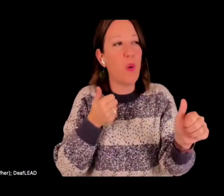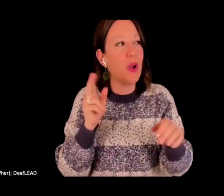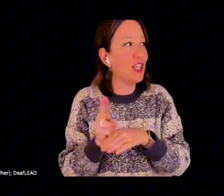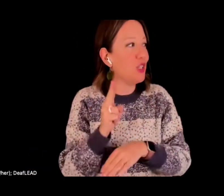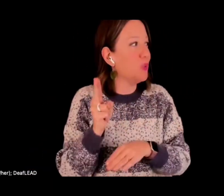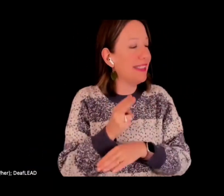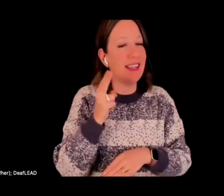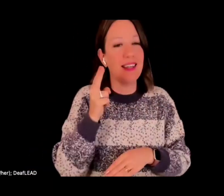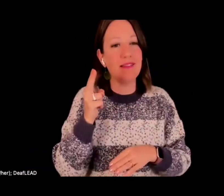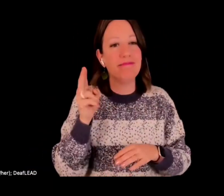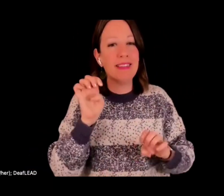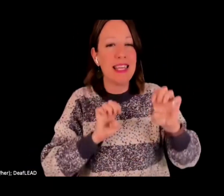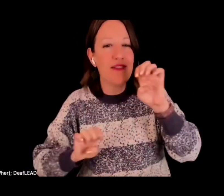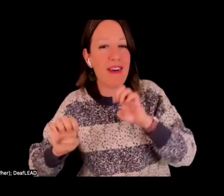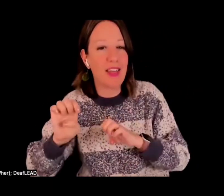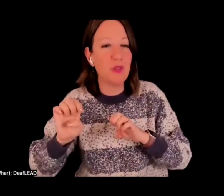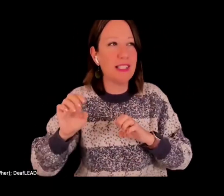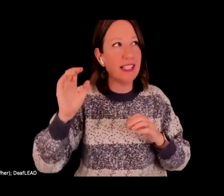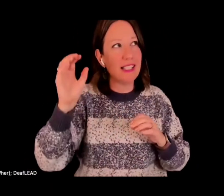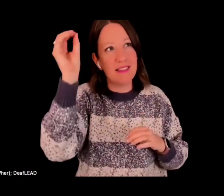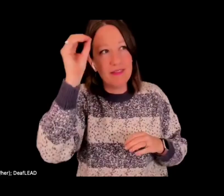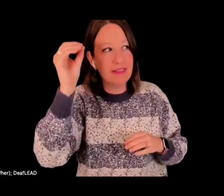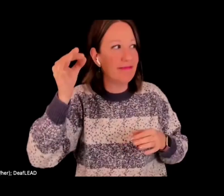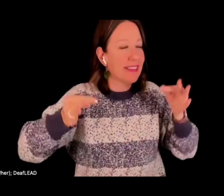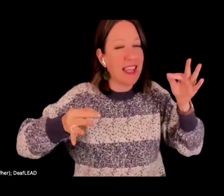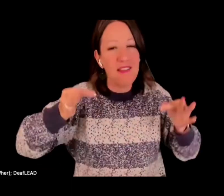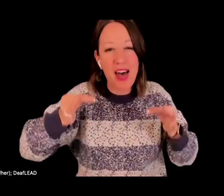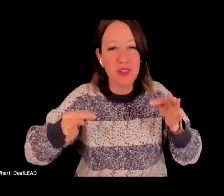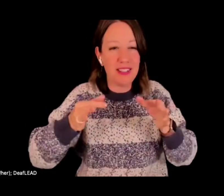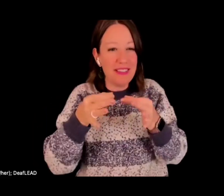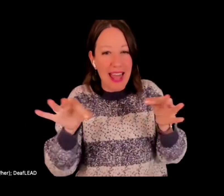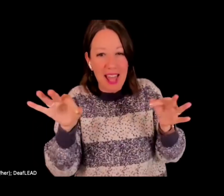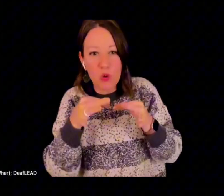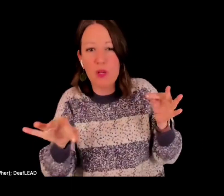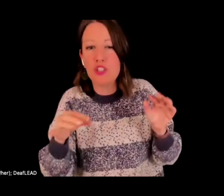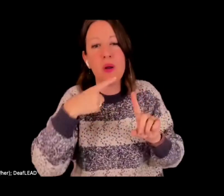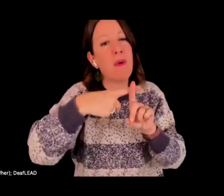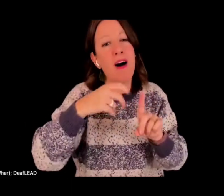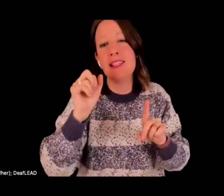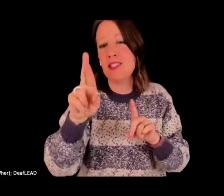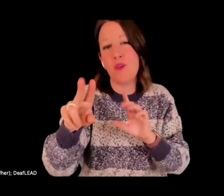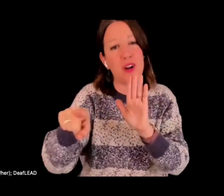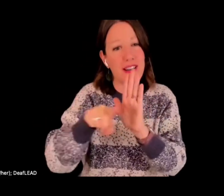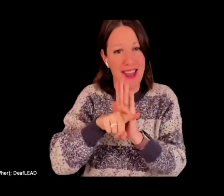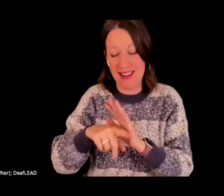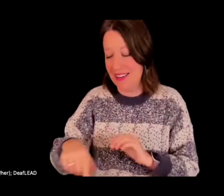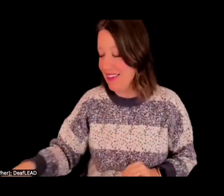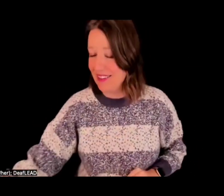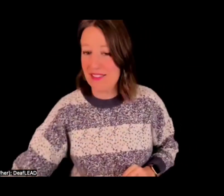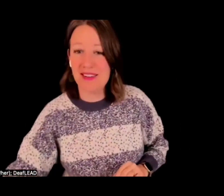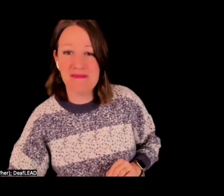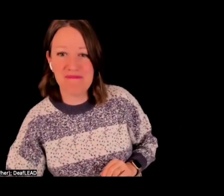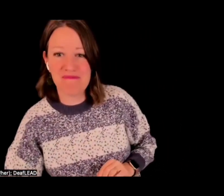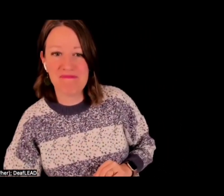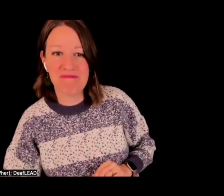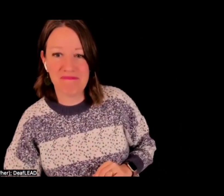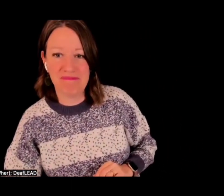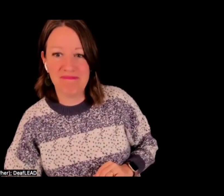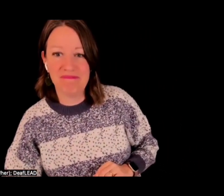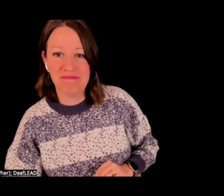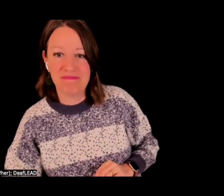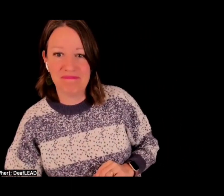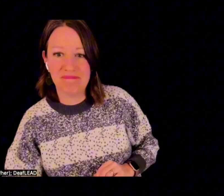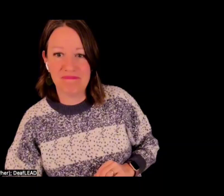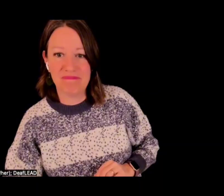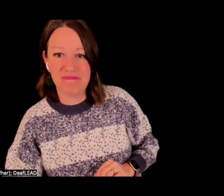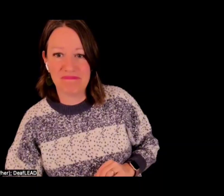For this type of art, we are going to try to avoid using any what we refer to as evaluative language that has judgment in it or opinion,